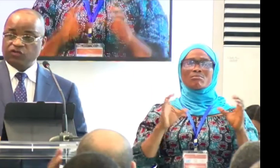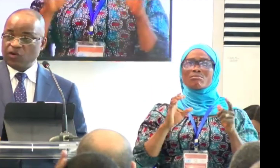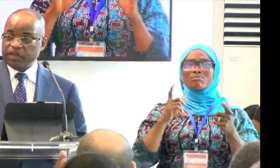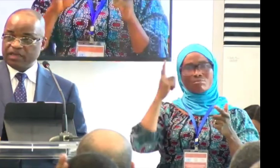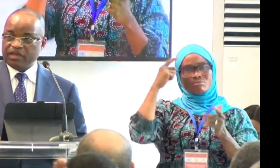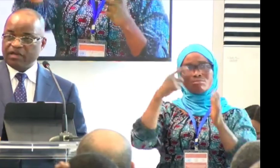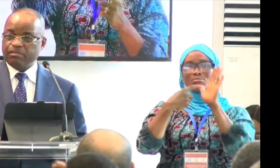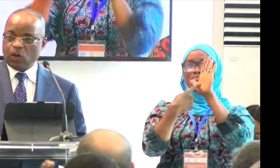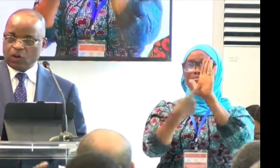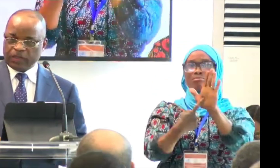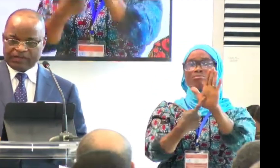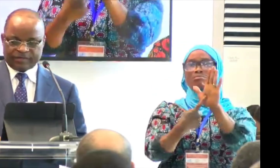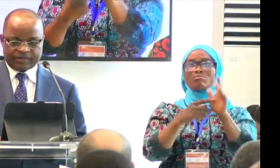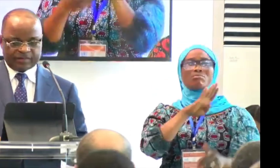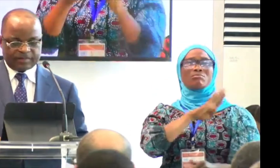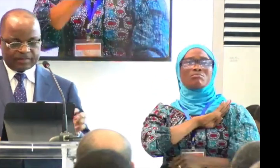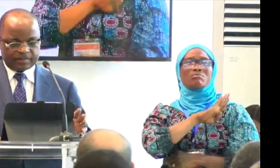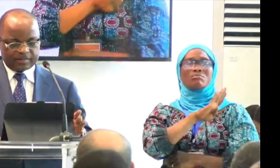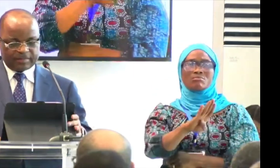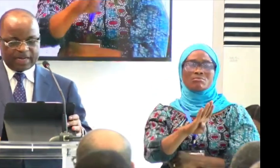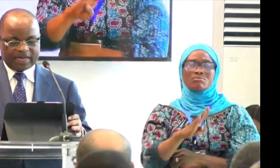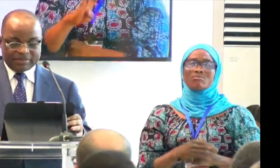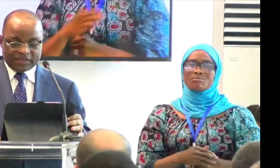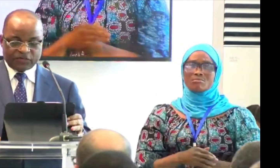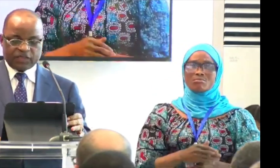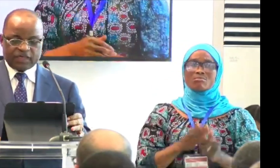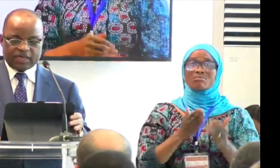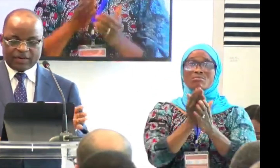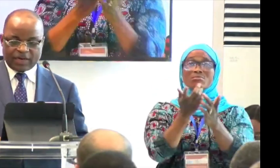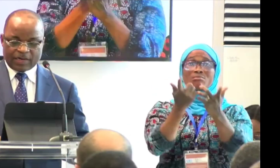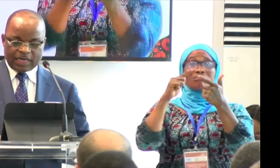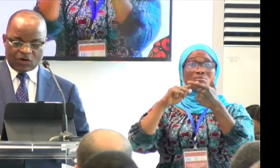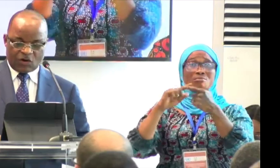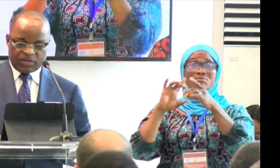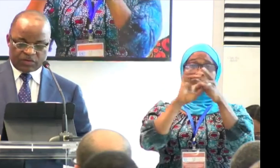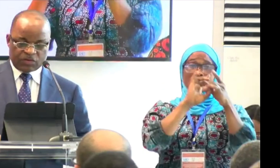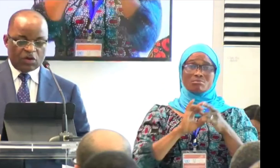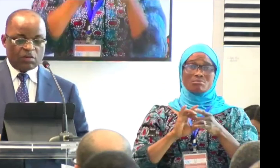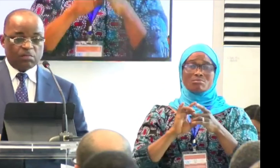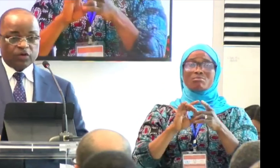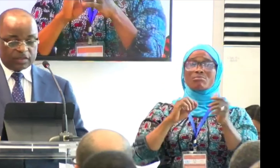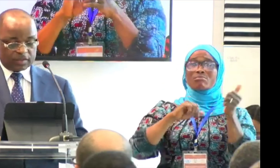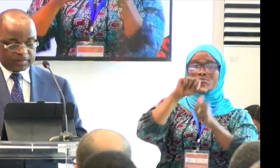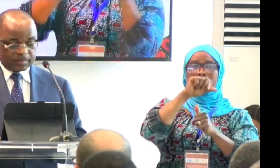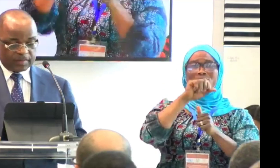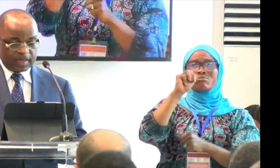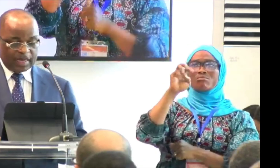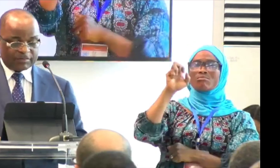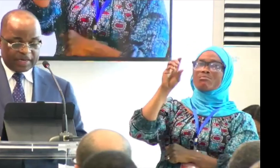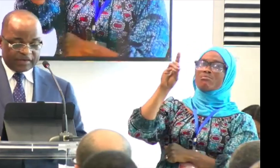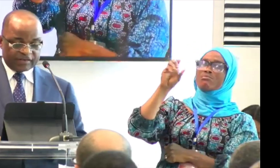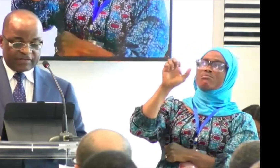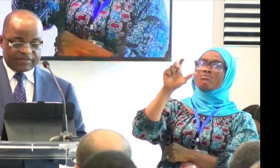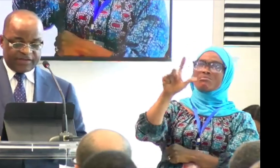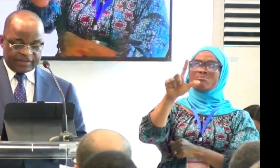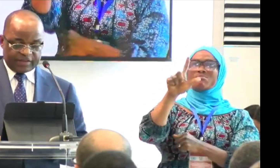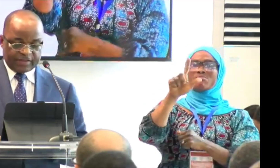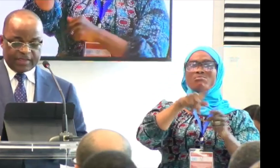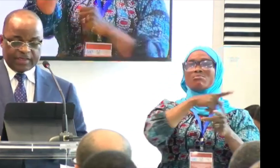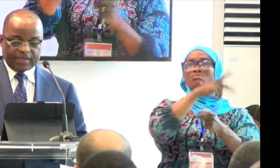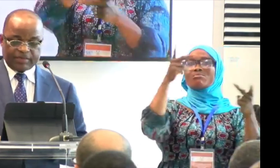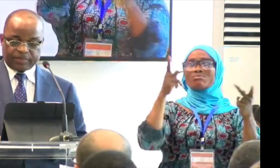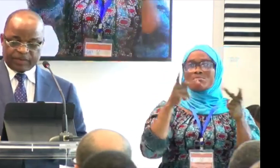by showing boldness, by coming together around a common model and placing